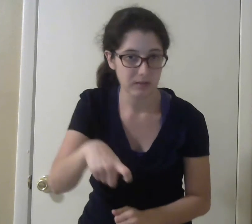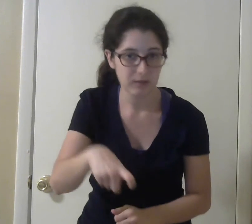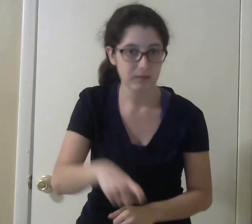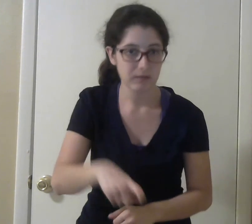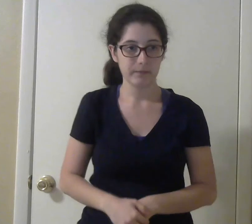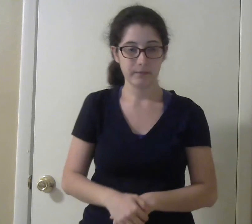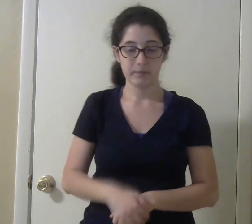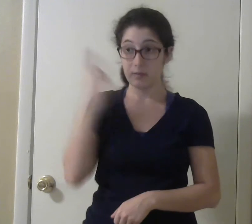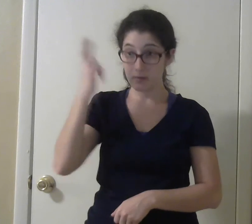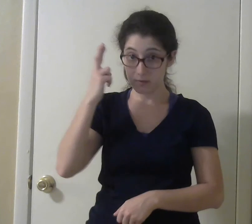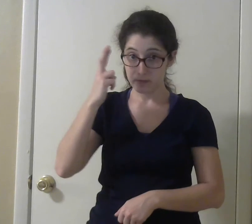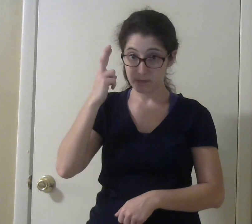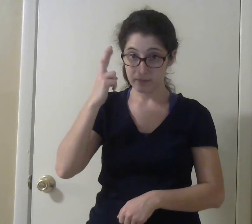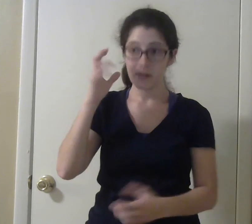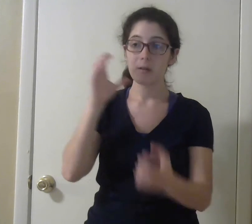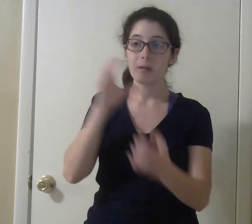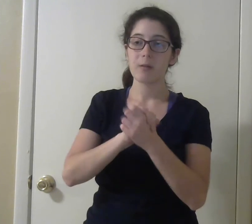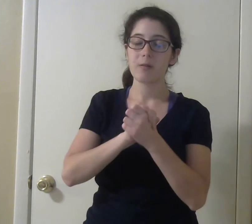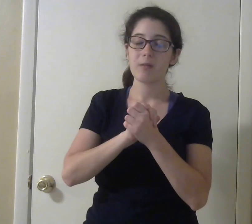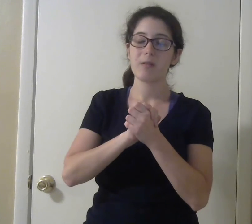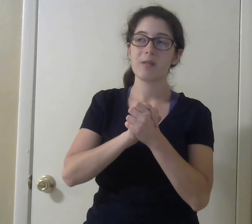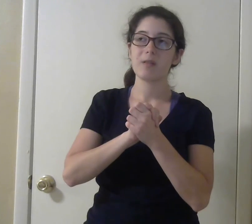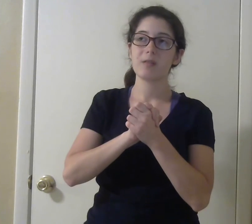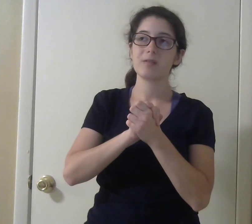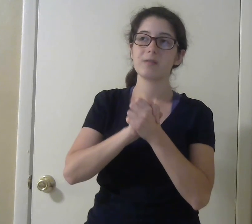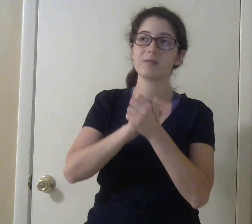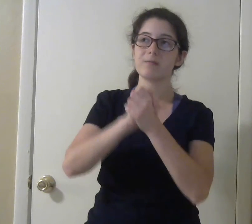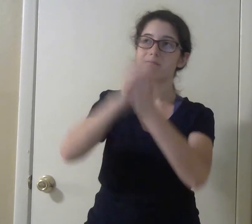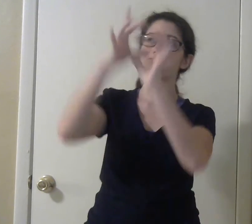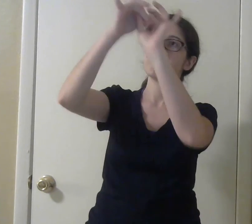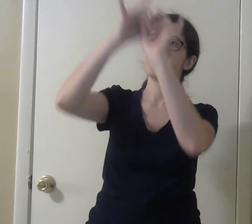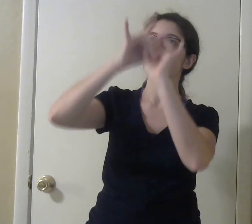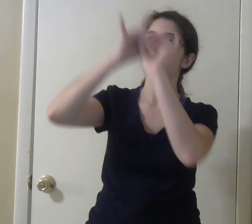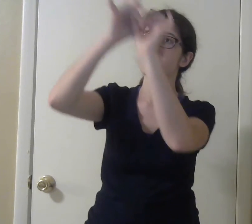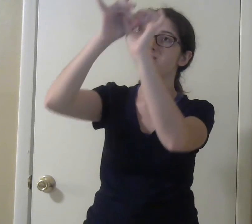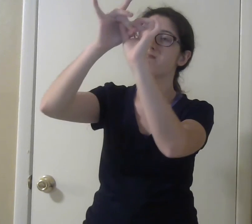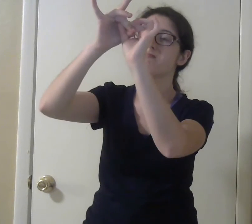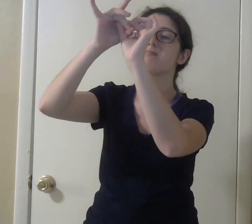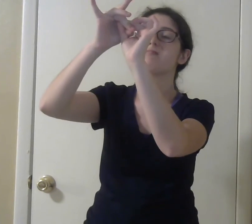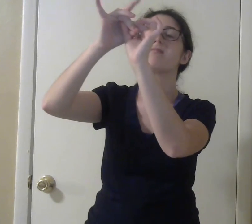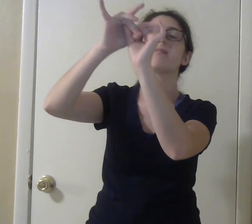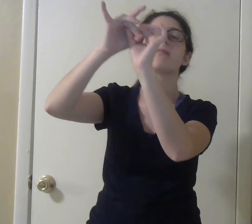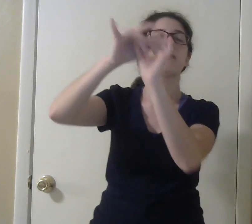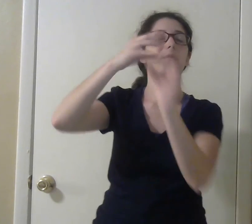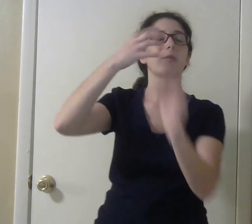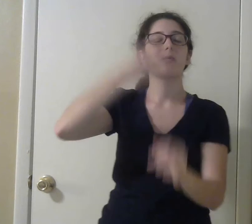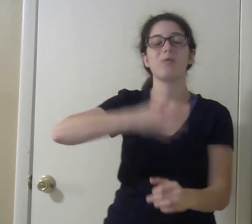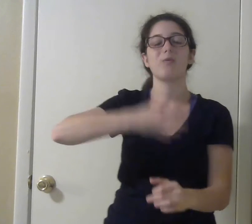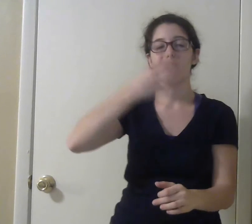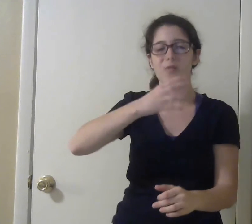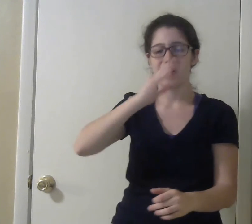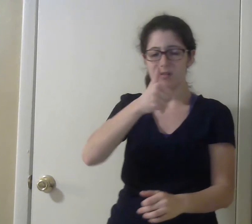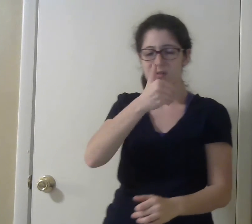marriage is a union of the deepest kind. It's meant to be a union of soul as well as a union